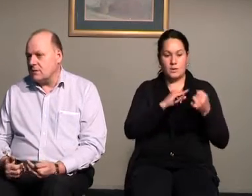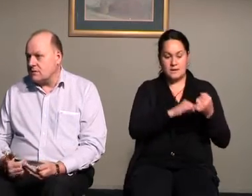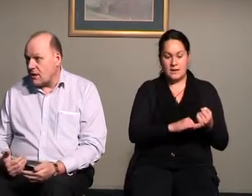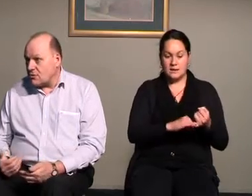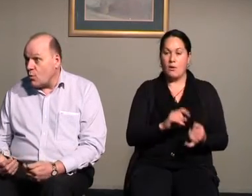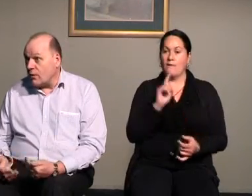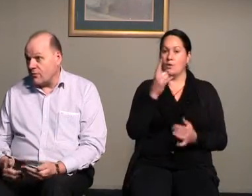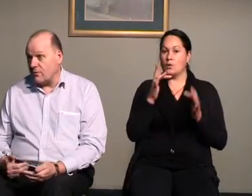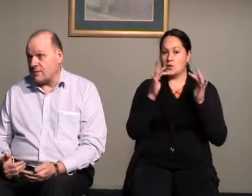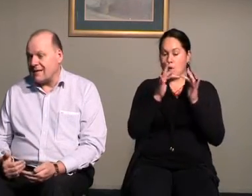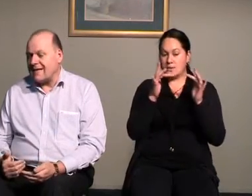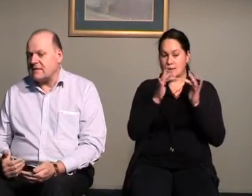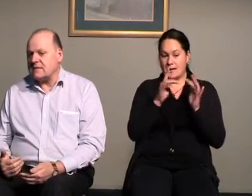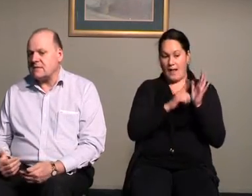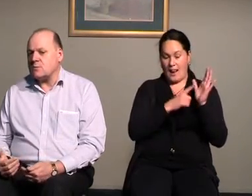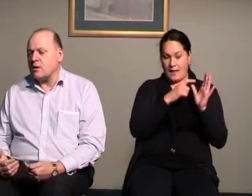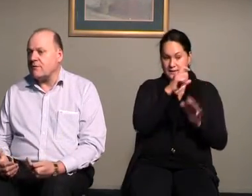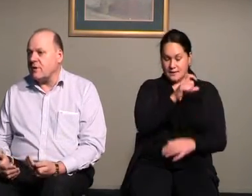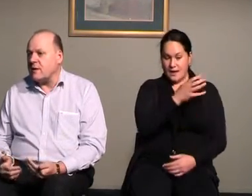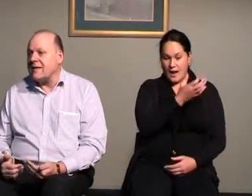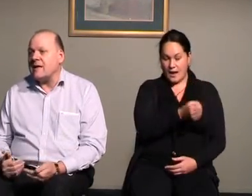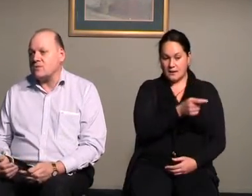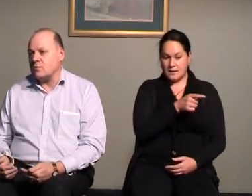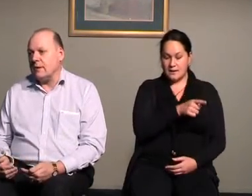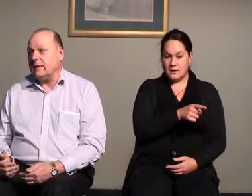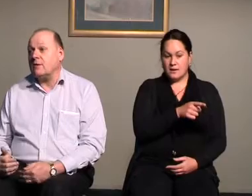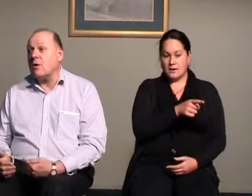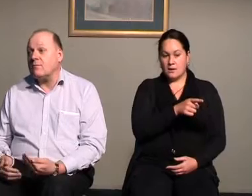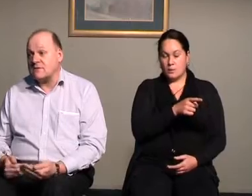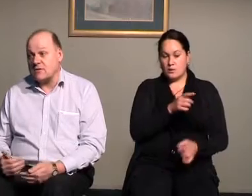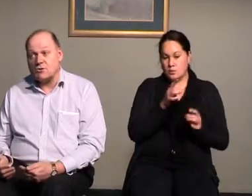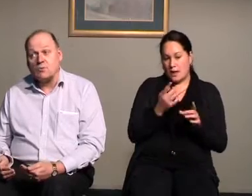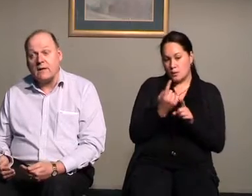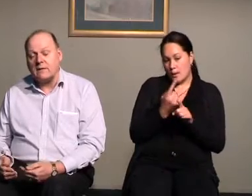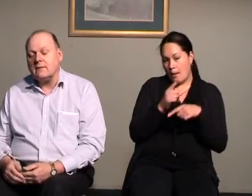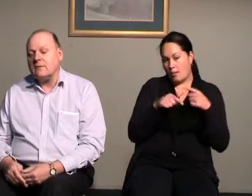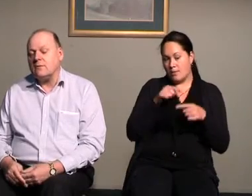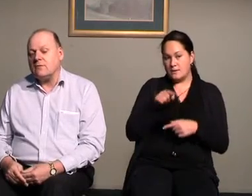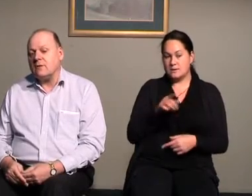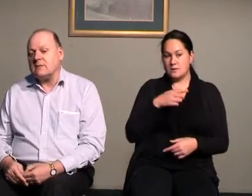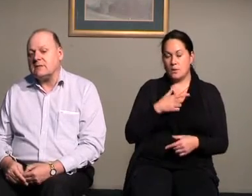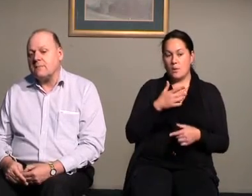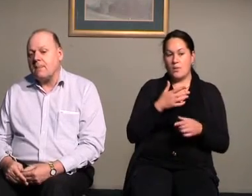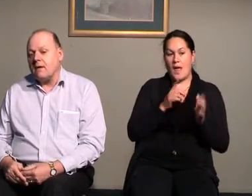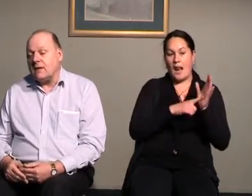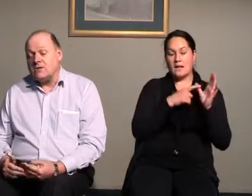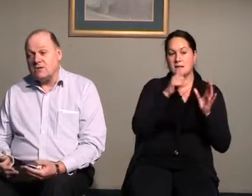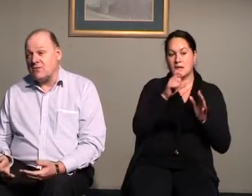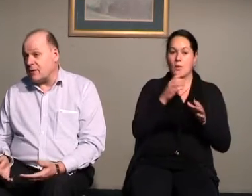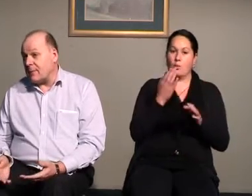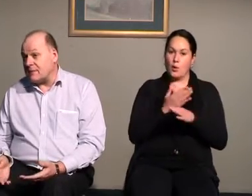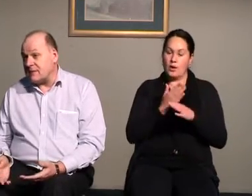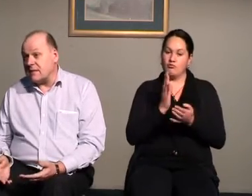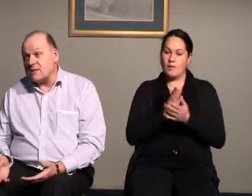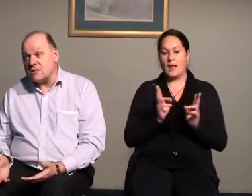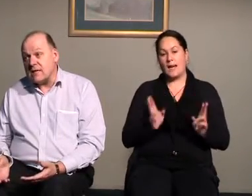to start talking through this. And LACs work in a very natural way, in a conversational way with families. And it's usually